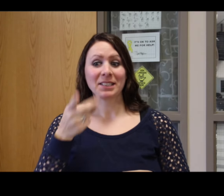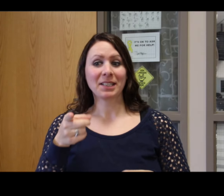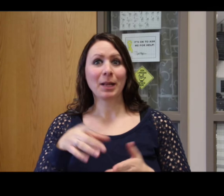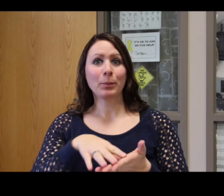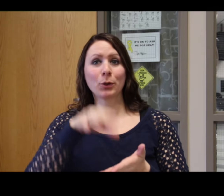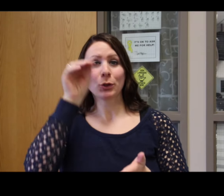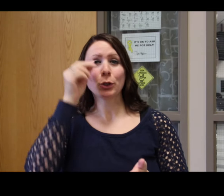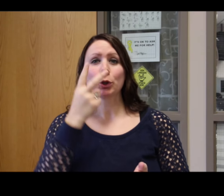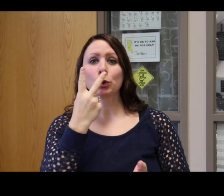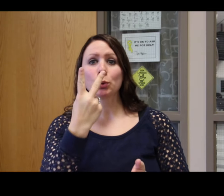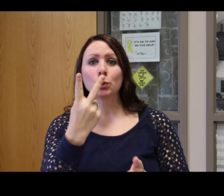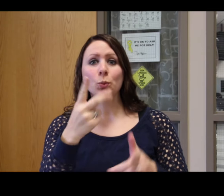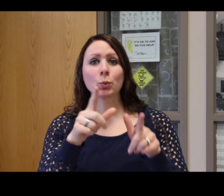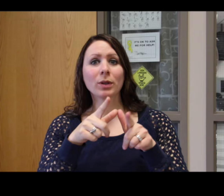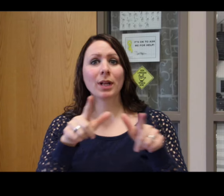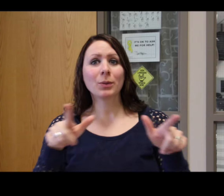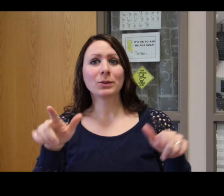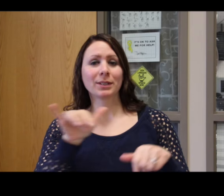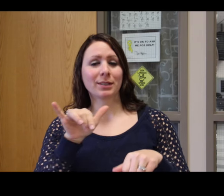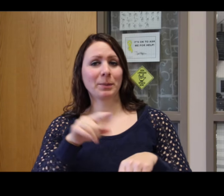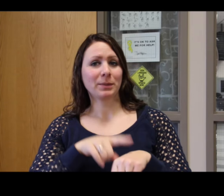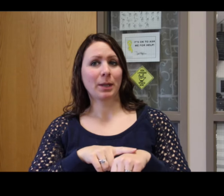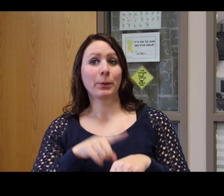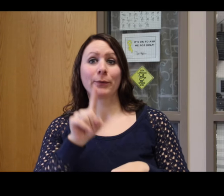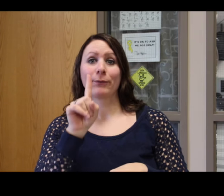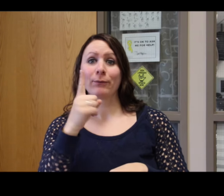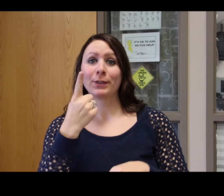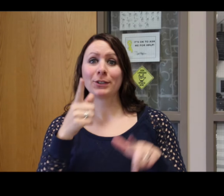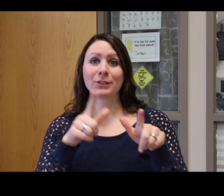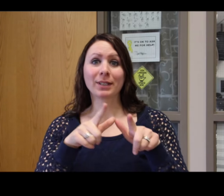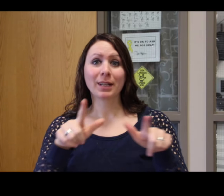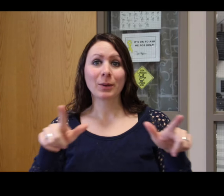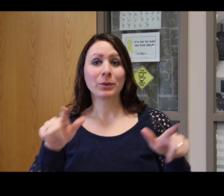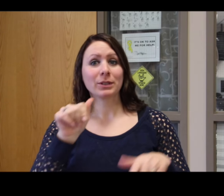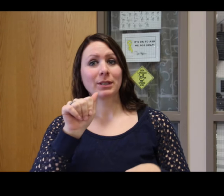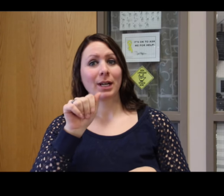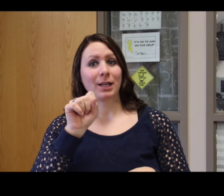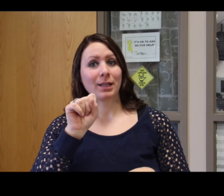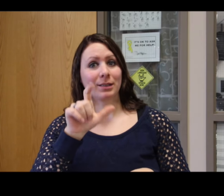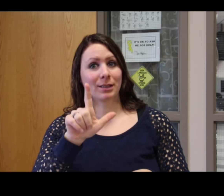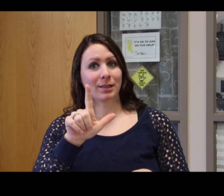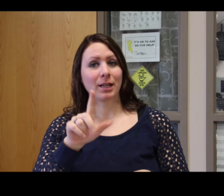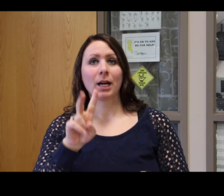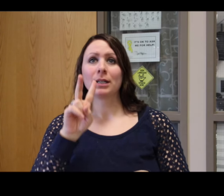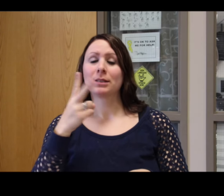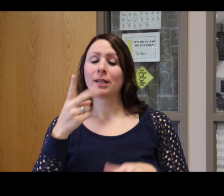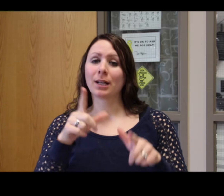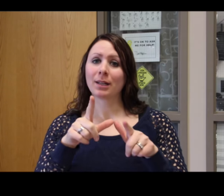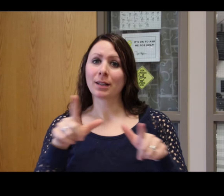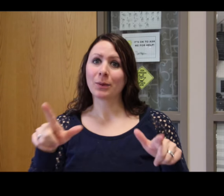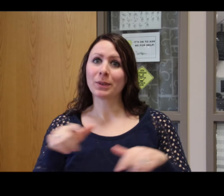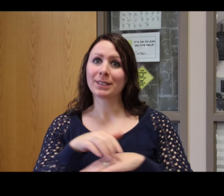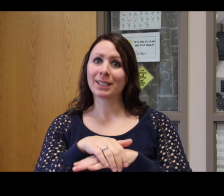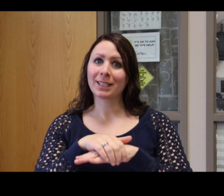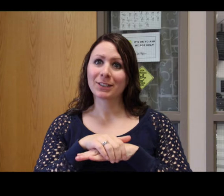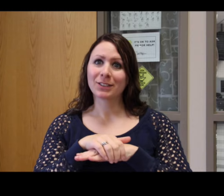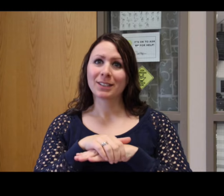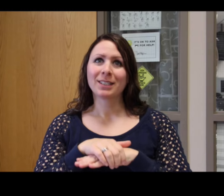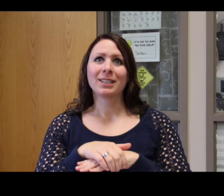I see them learn two languages at the same time. Their first language is ASL. Their second language is English.